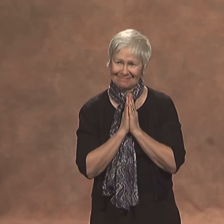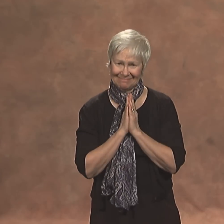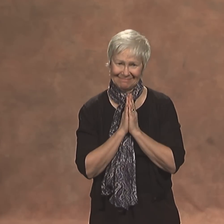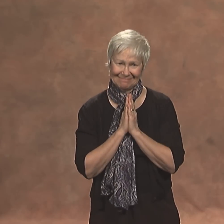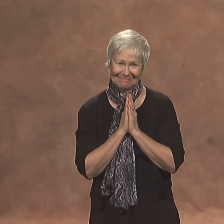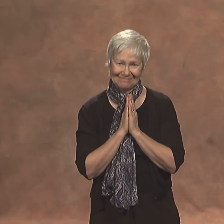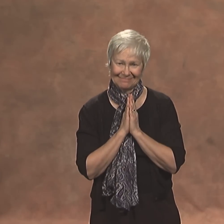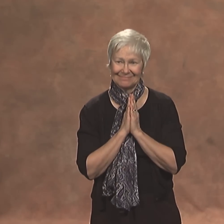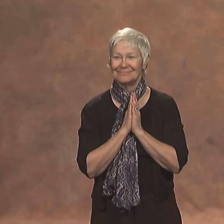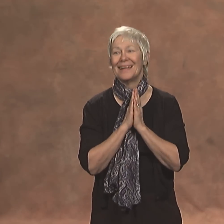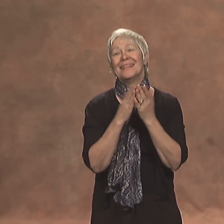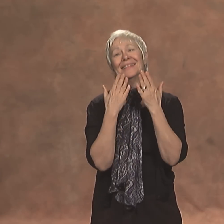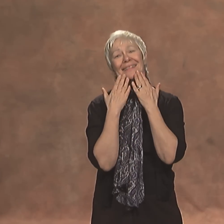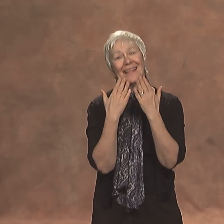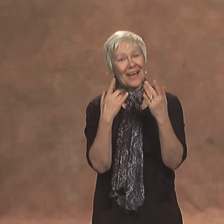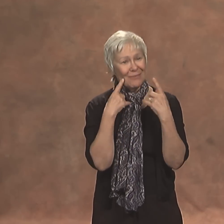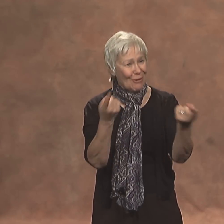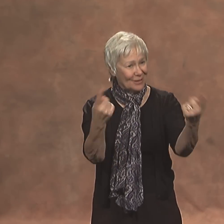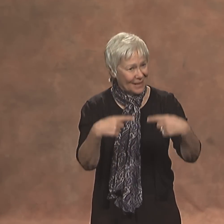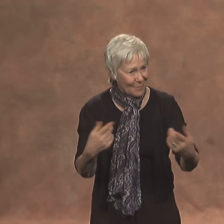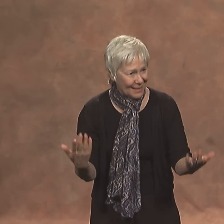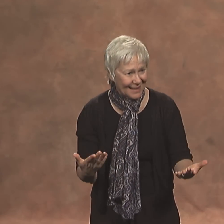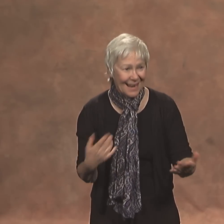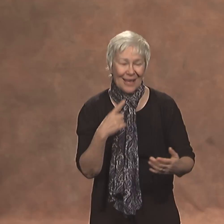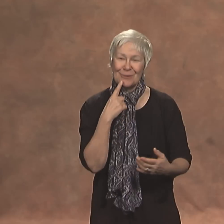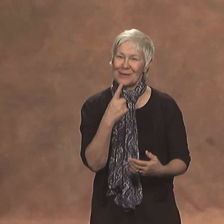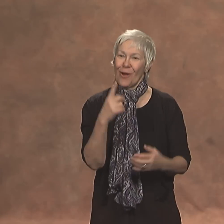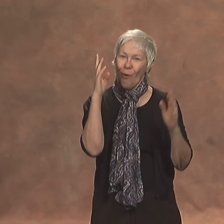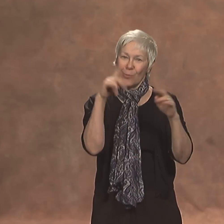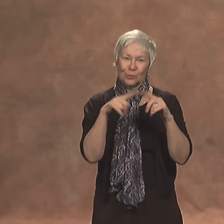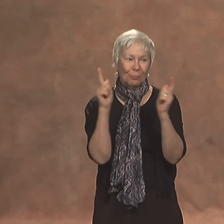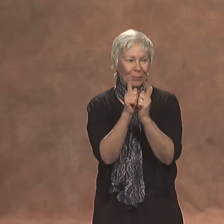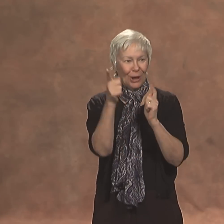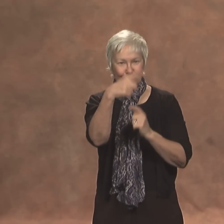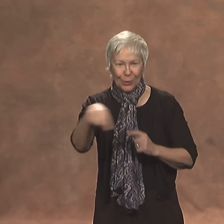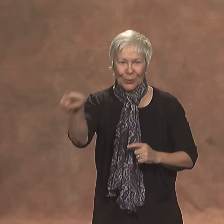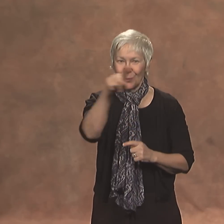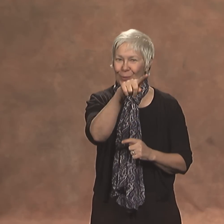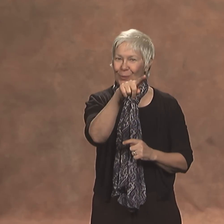to sign the equation right in proximity to where it's written on the board. So thank